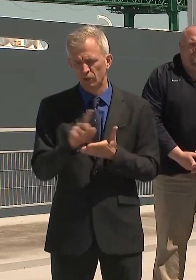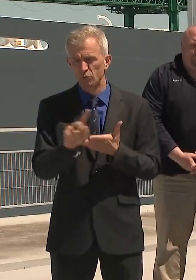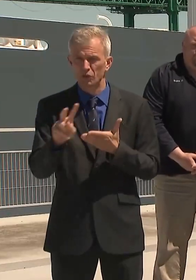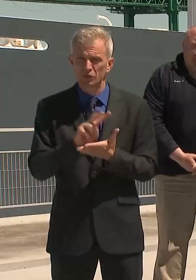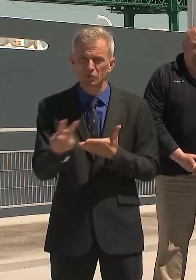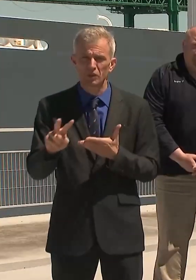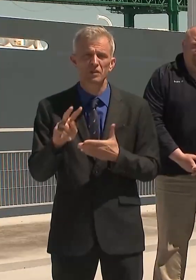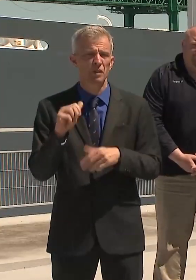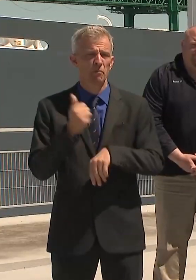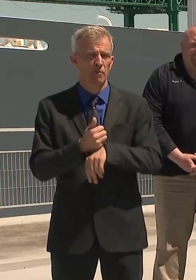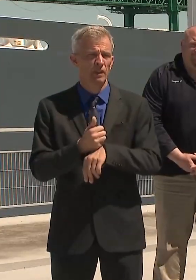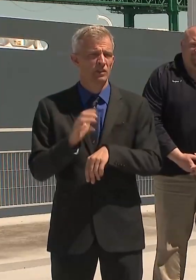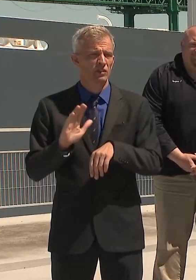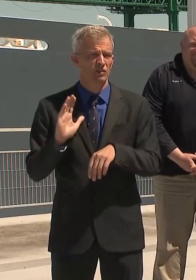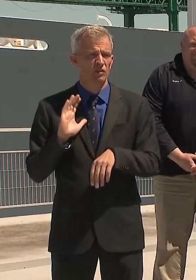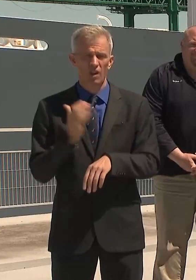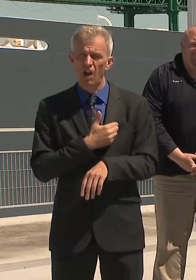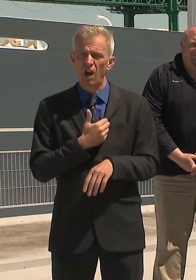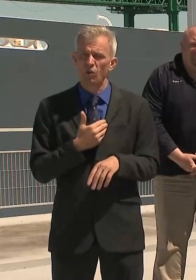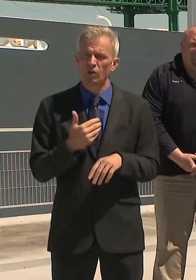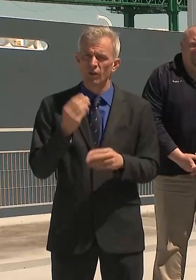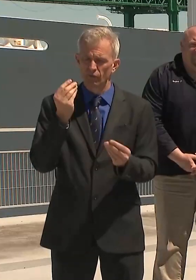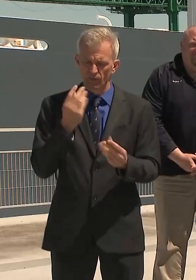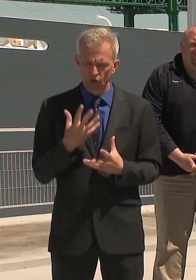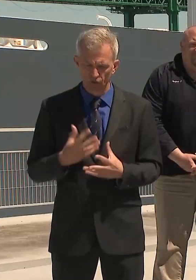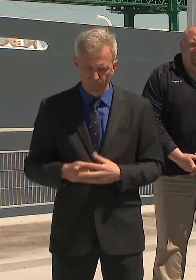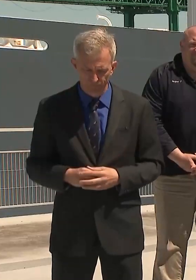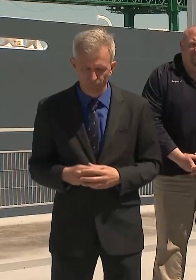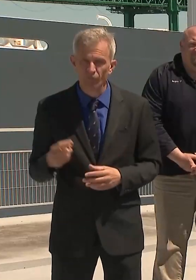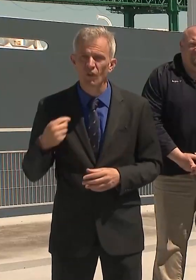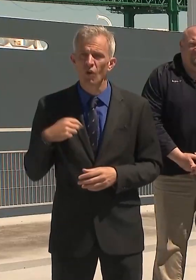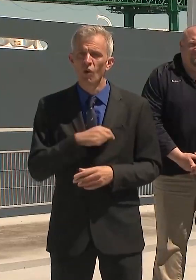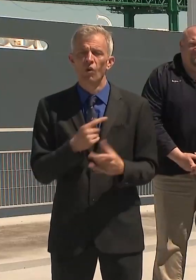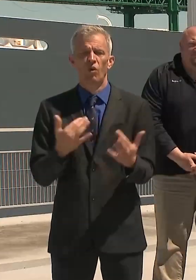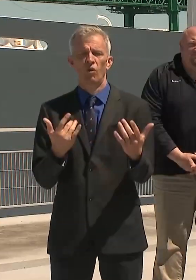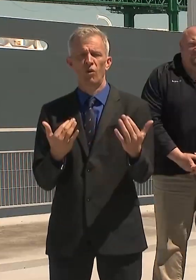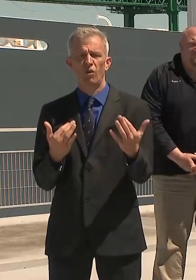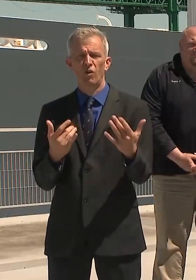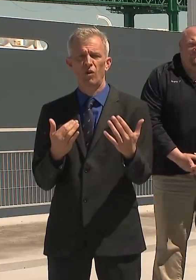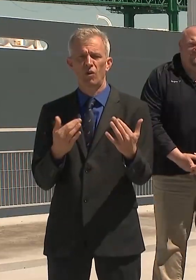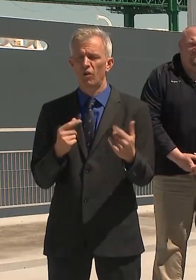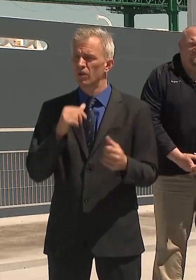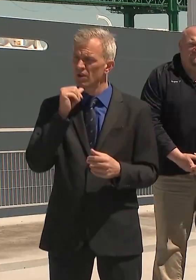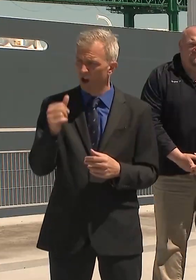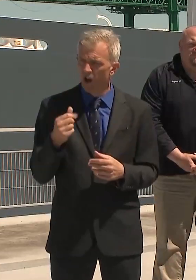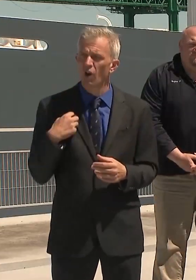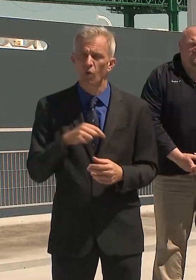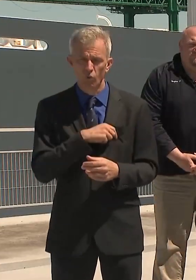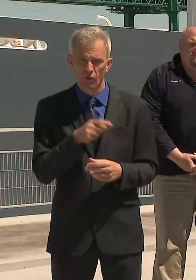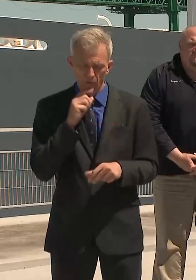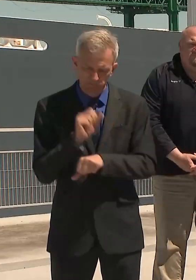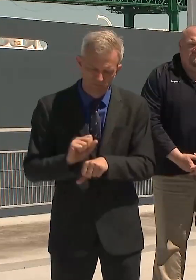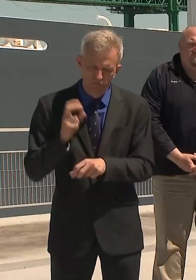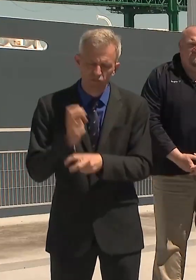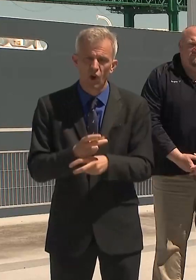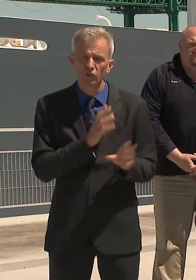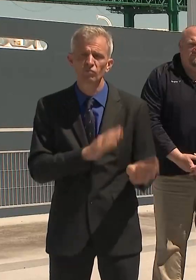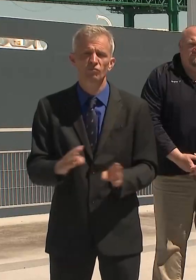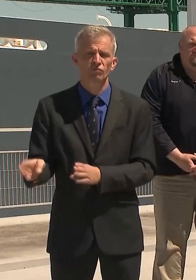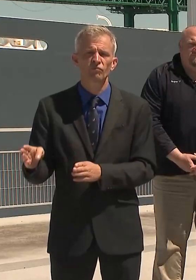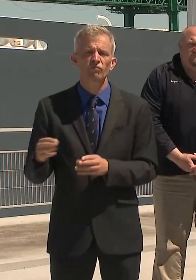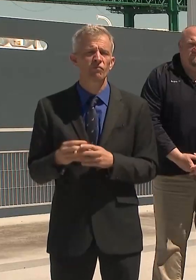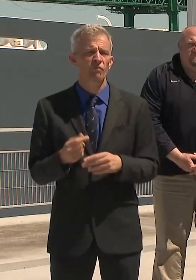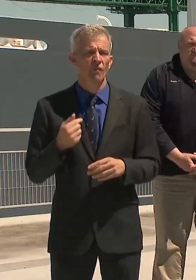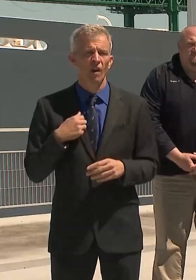based upon our modeling. We haven't been waiting, we have been preparing. And I could not be more pleased and proud of our